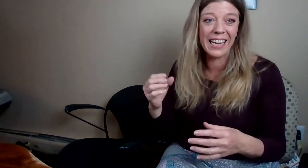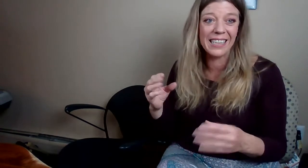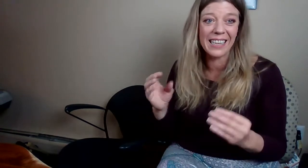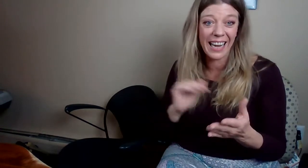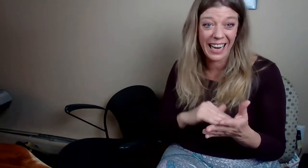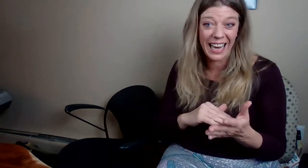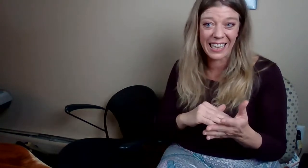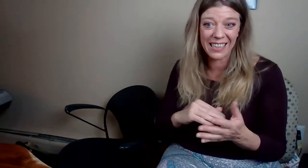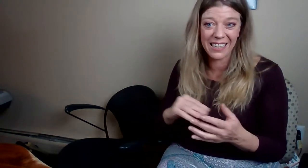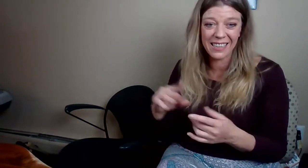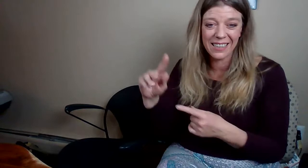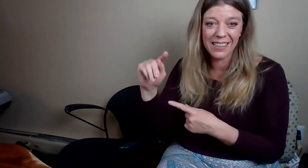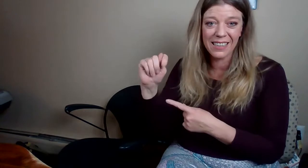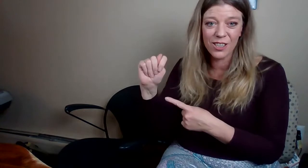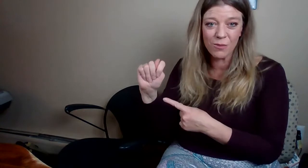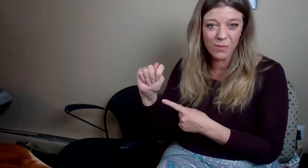And again.